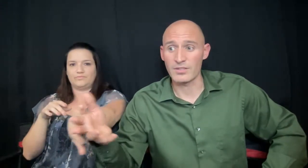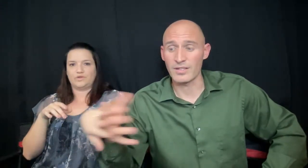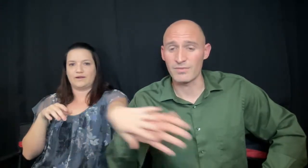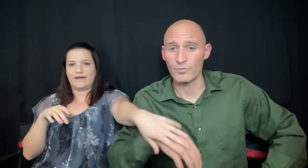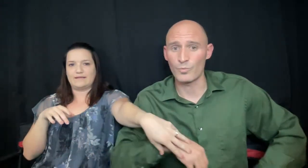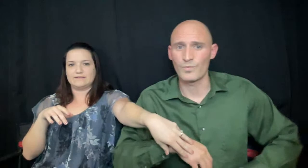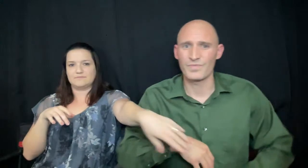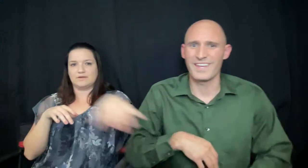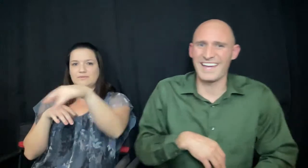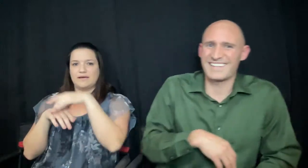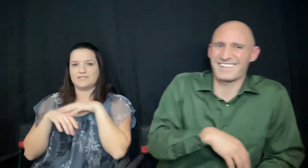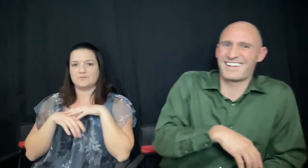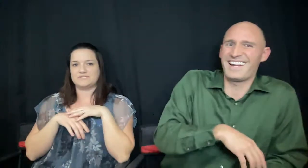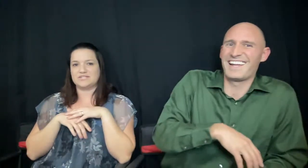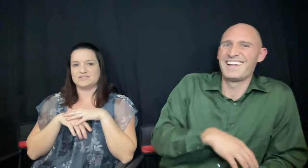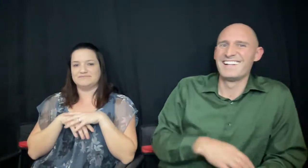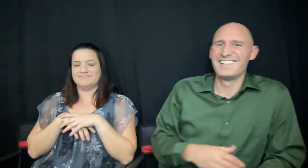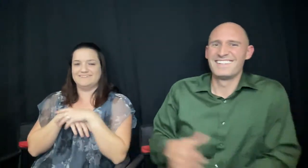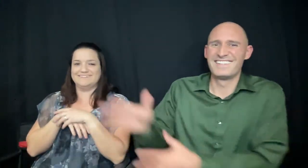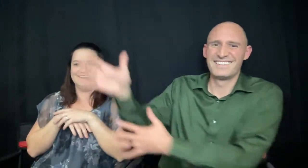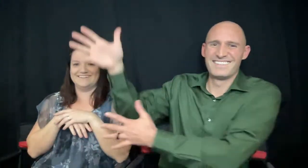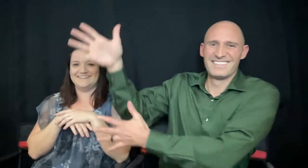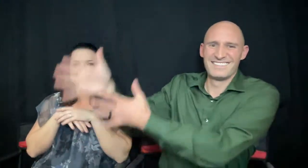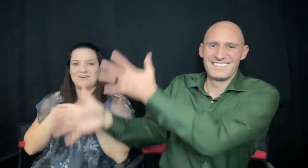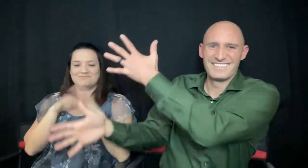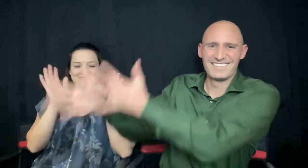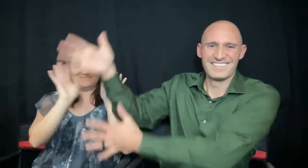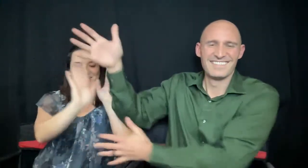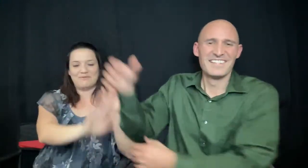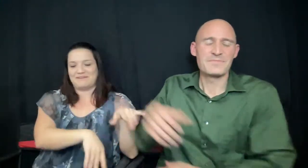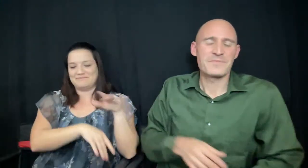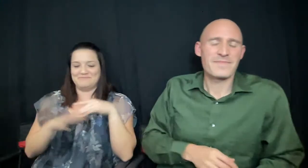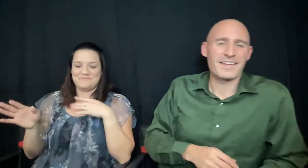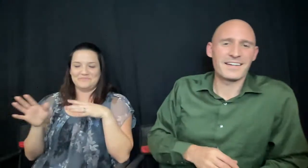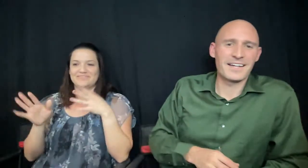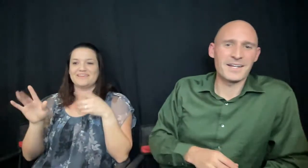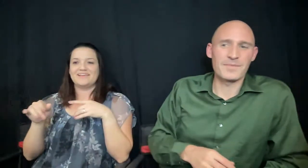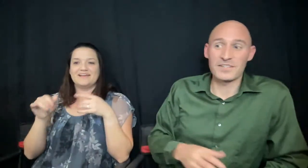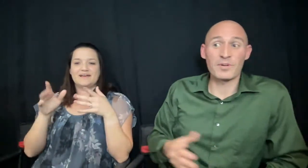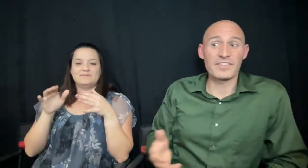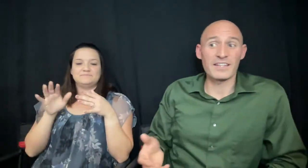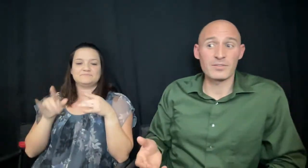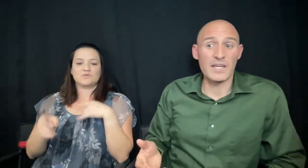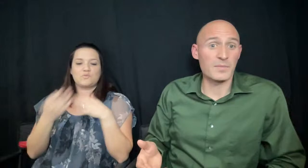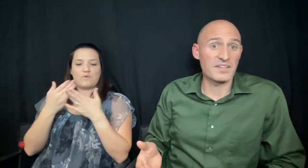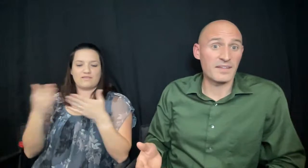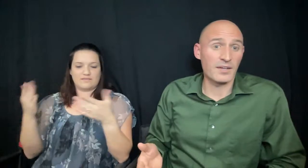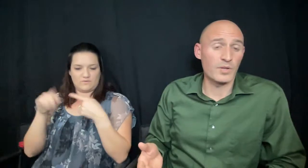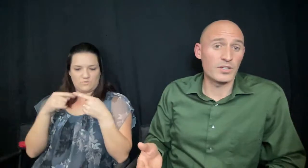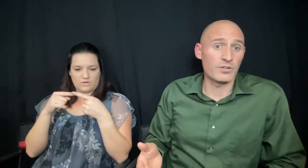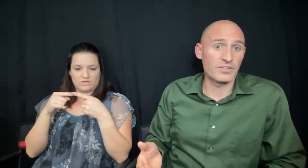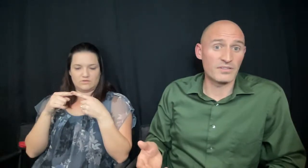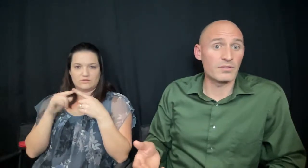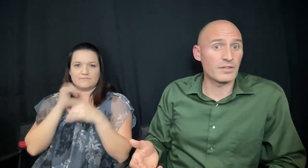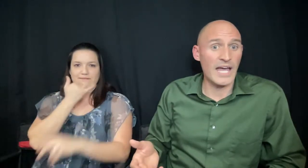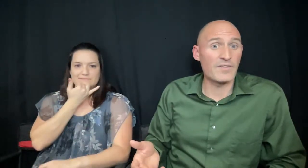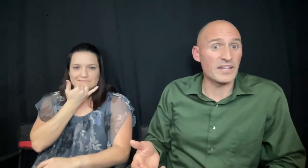it's interpretation. No. It's one thing to make a mistake when you're just having a